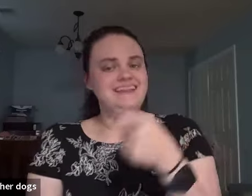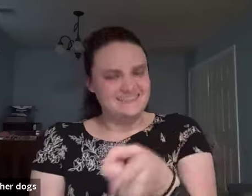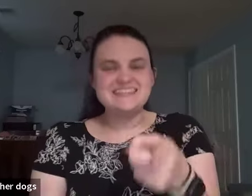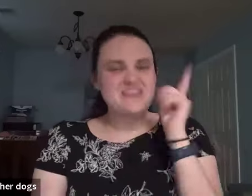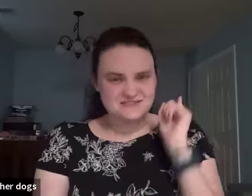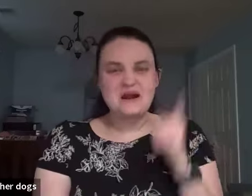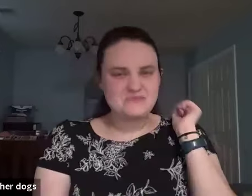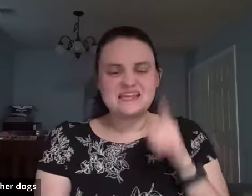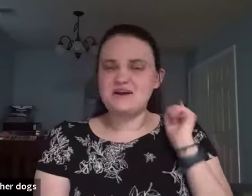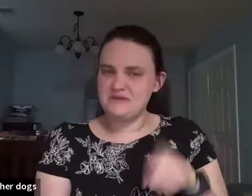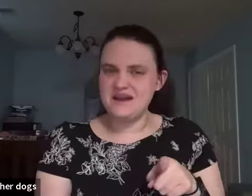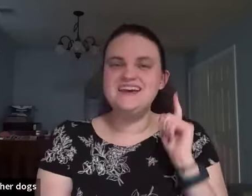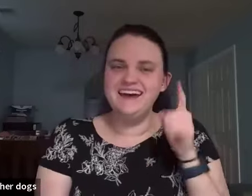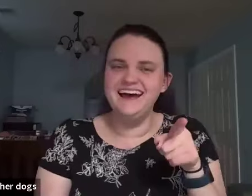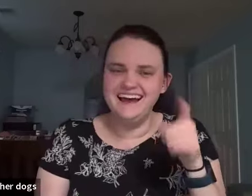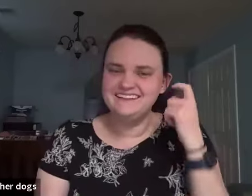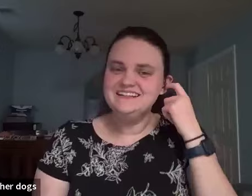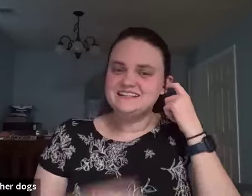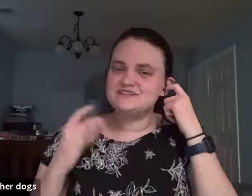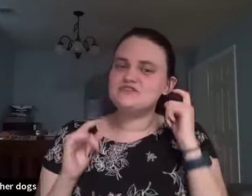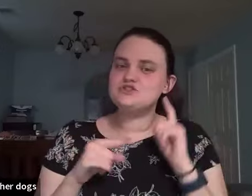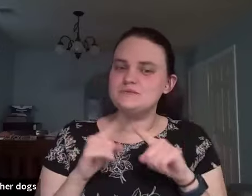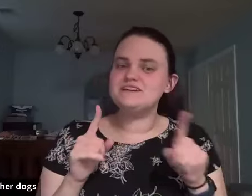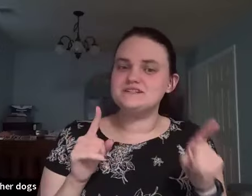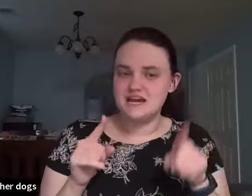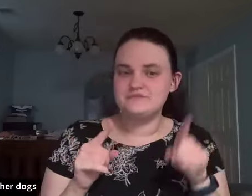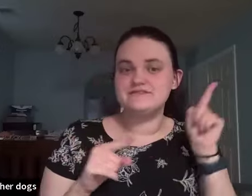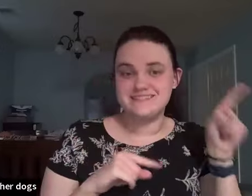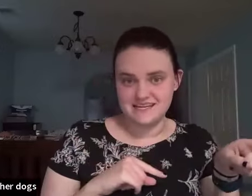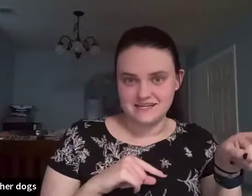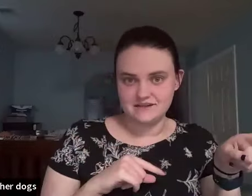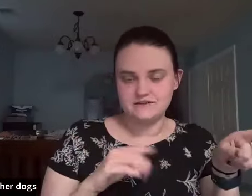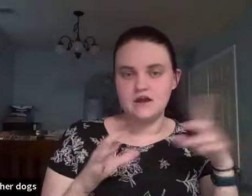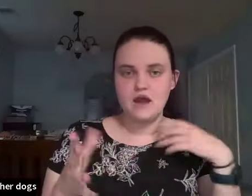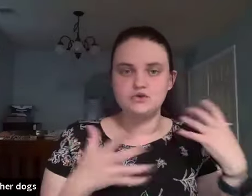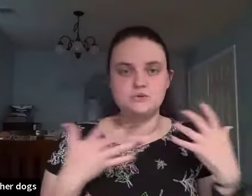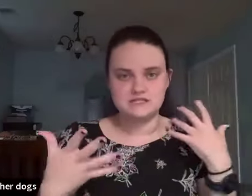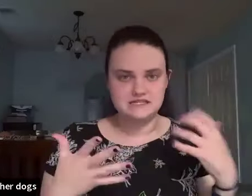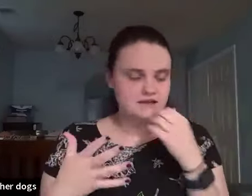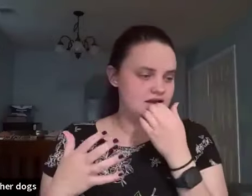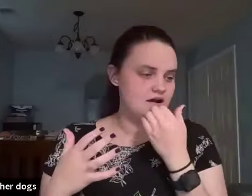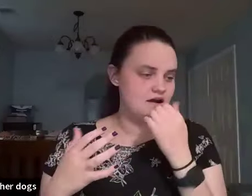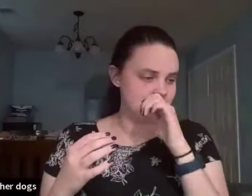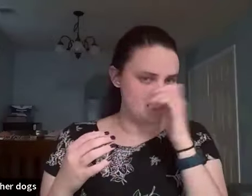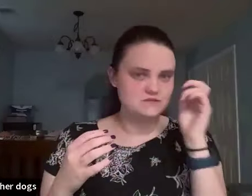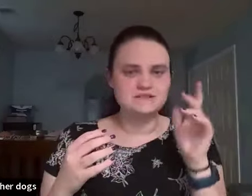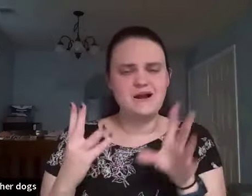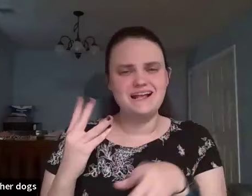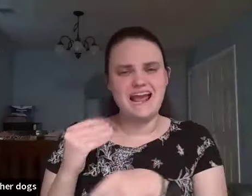see, that's where I was like, okay. Because I was like, there's so many different types of sick. of how you are sick. And that's why I was like, I can